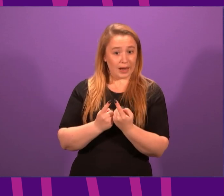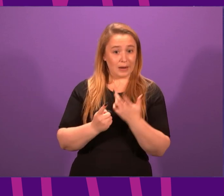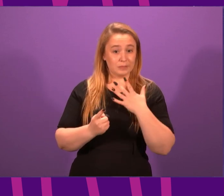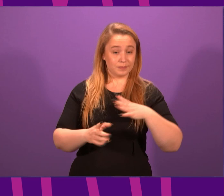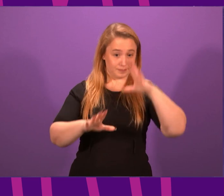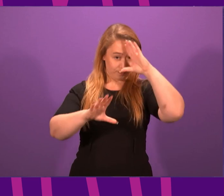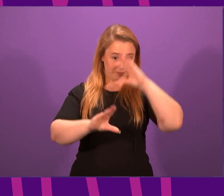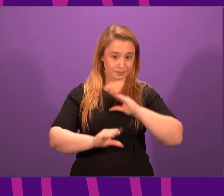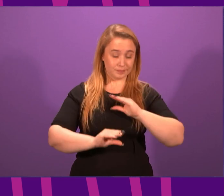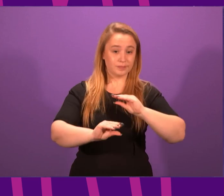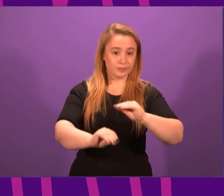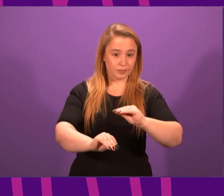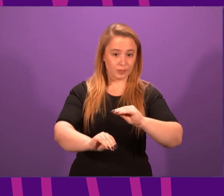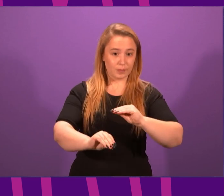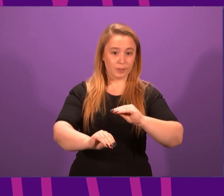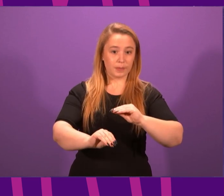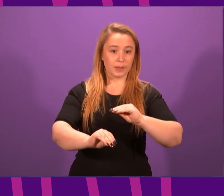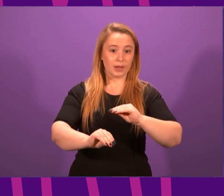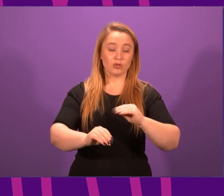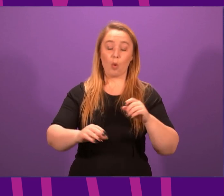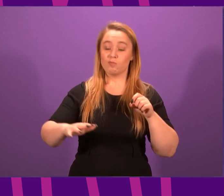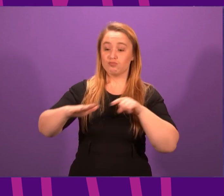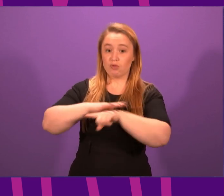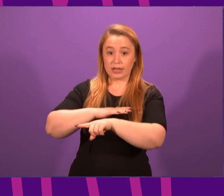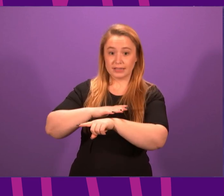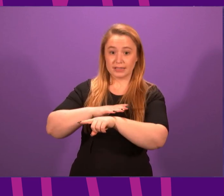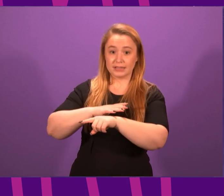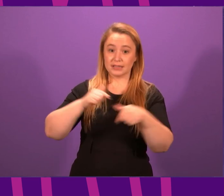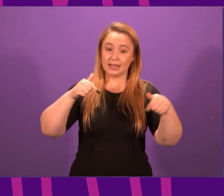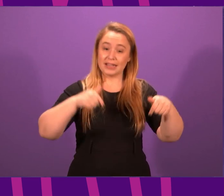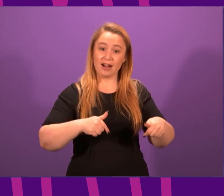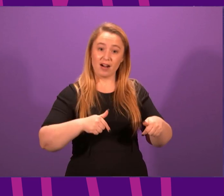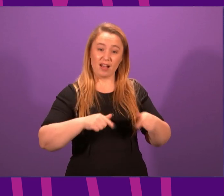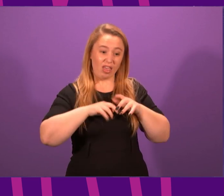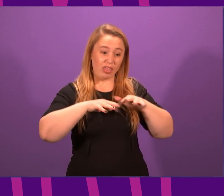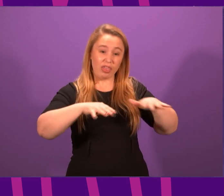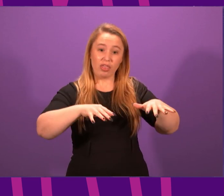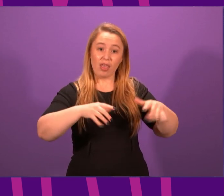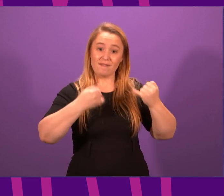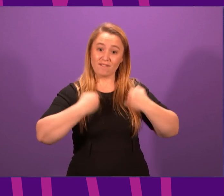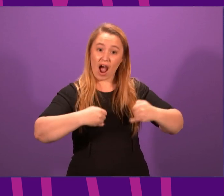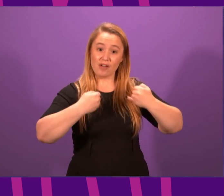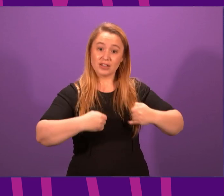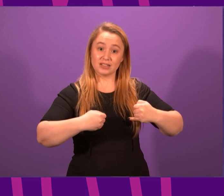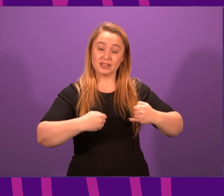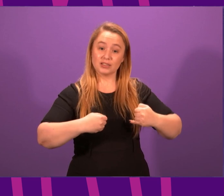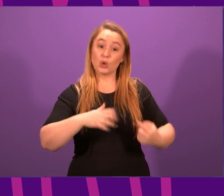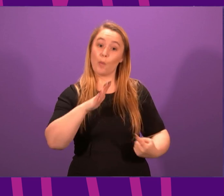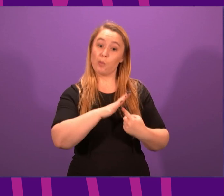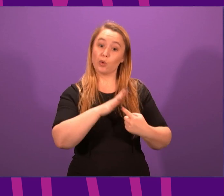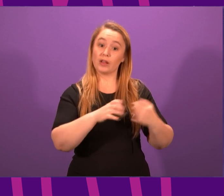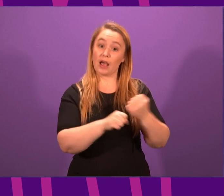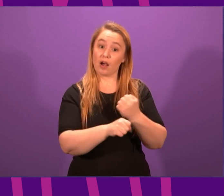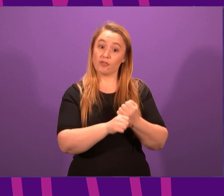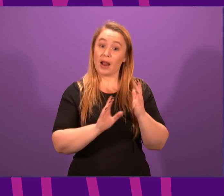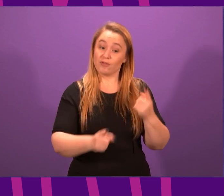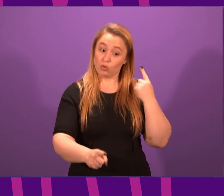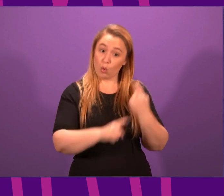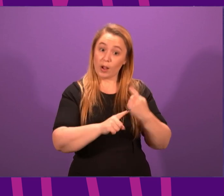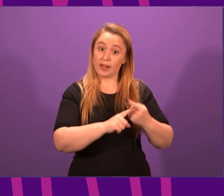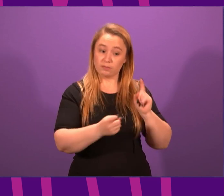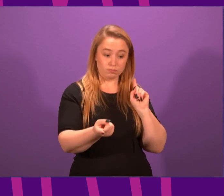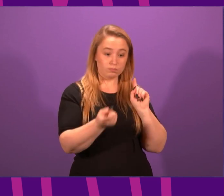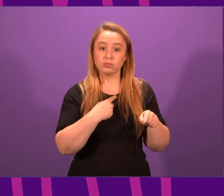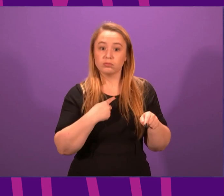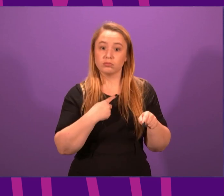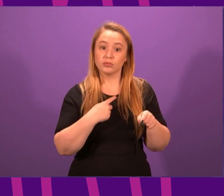here, which I have before, is that unlike Brexit, we're dealing with an infectious virus. There is a real importance for the government to be able to act quickly where that